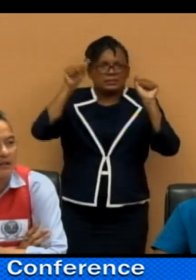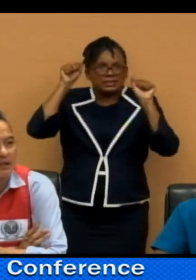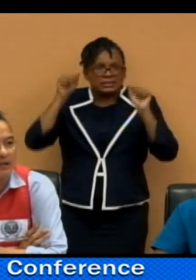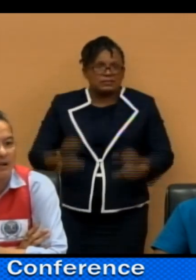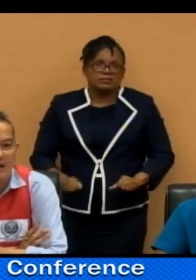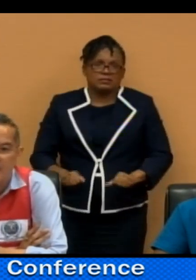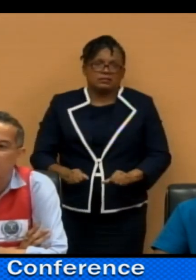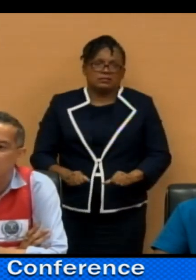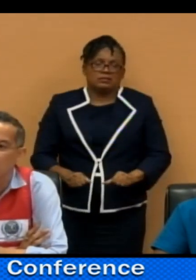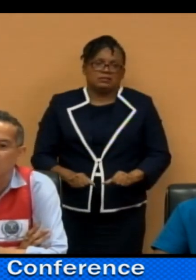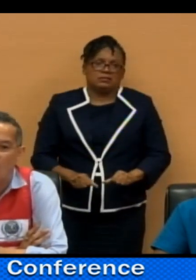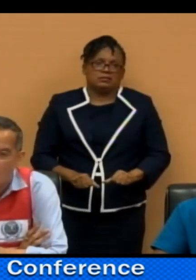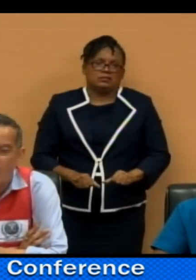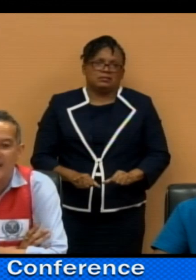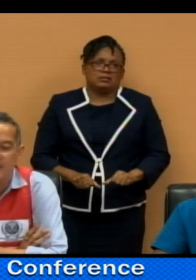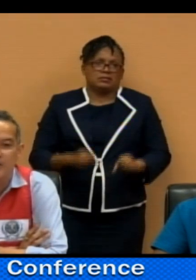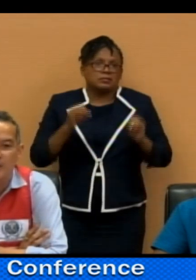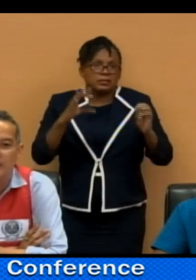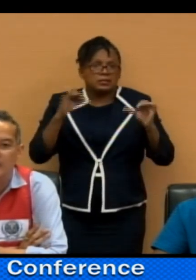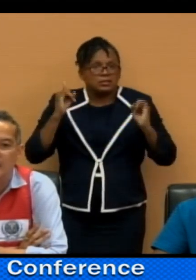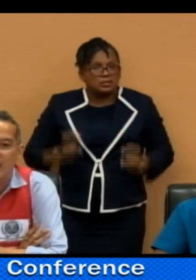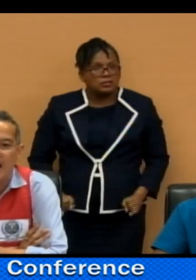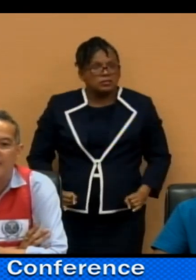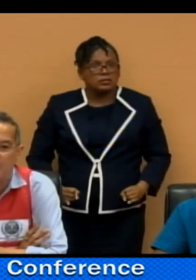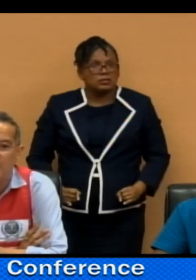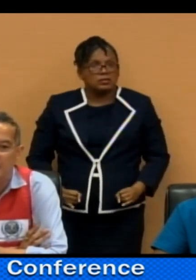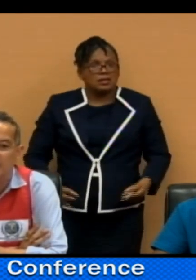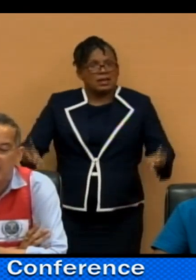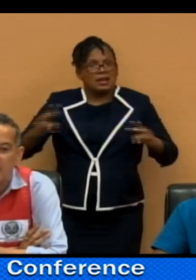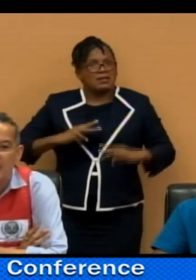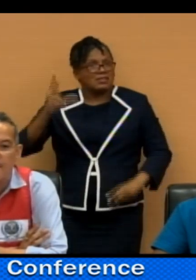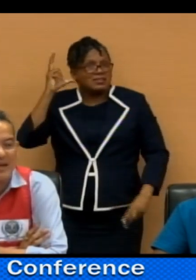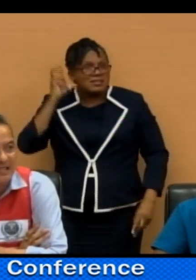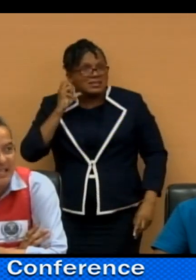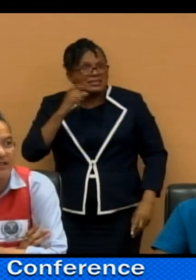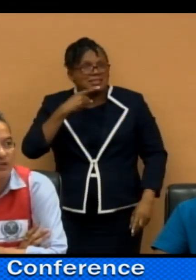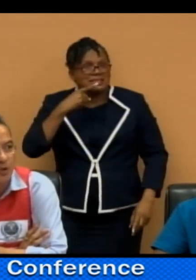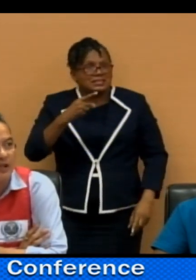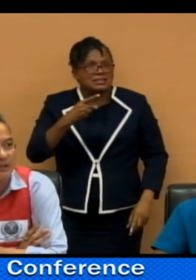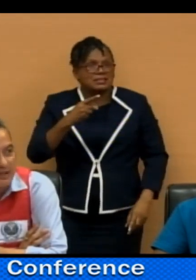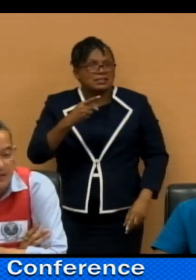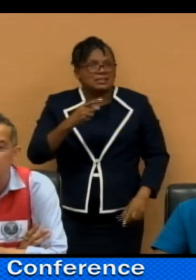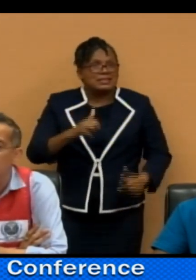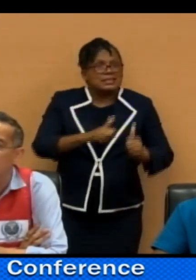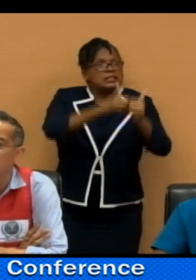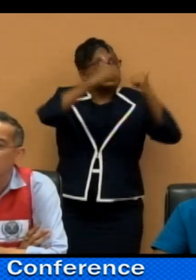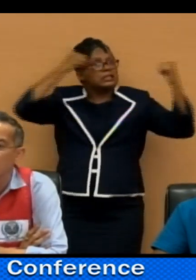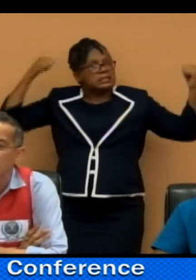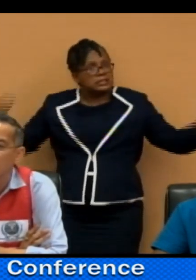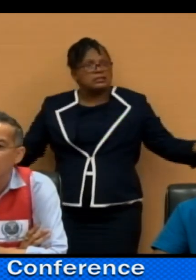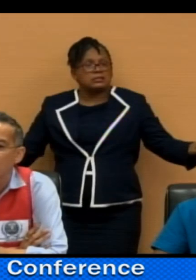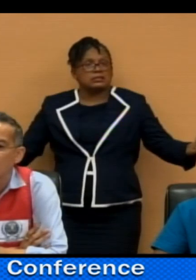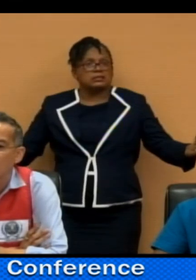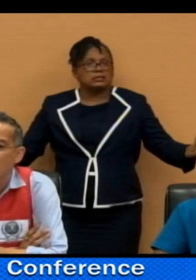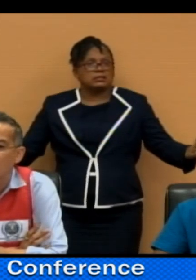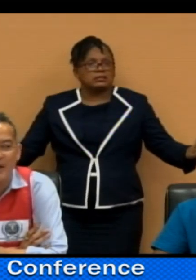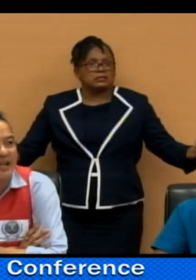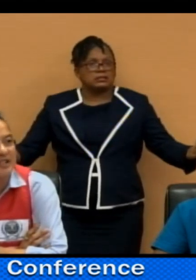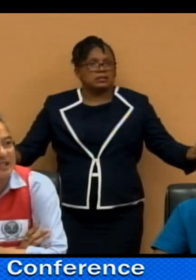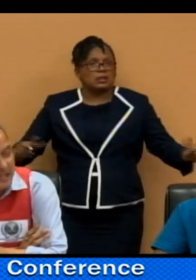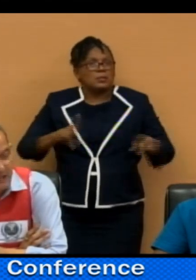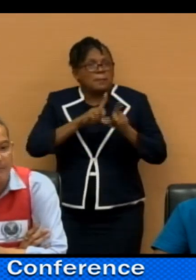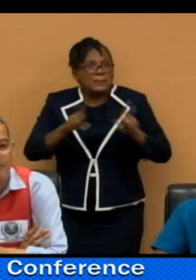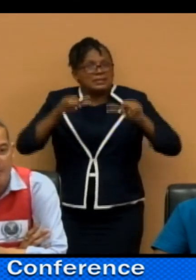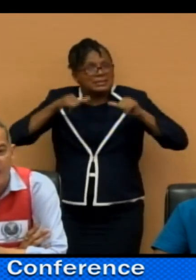definitely, there are individuals, all individuals have heard us say, maintain the social distancing. But